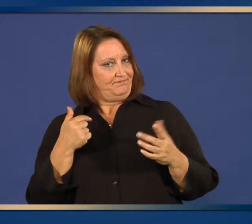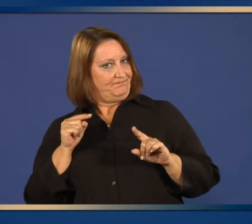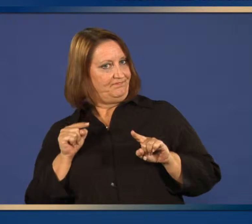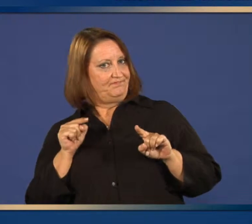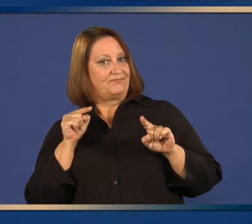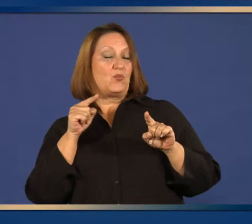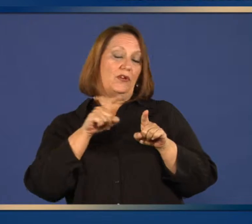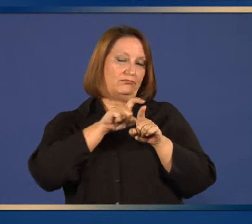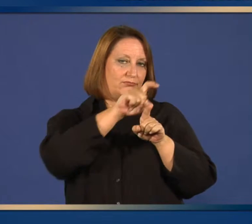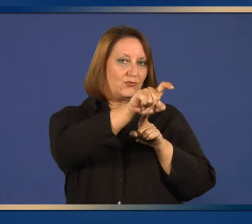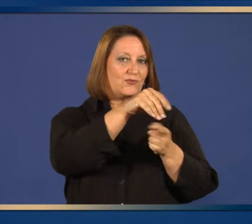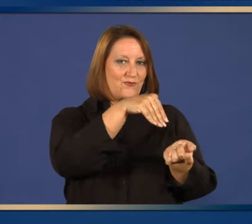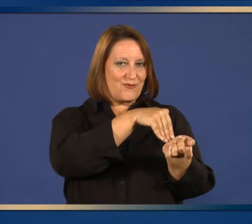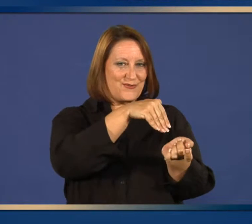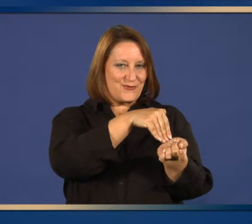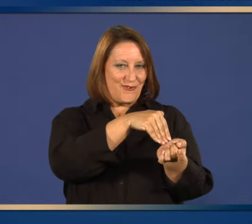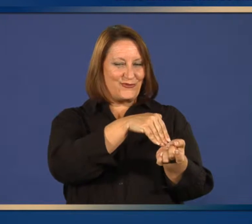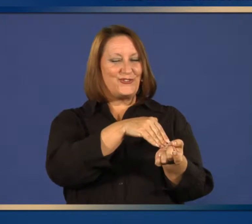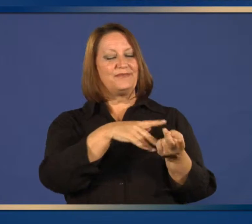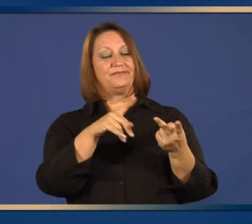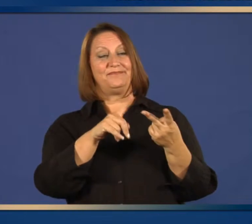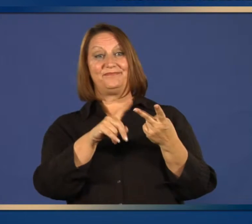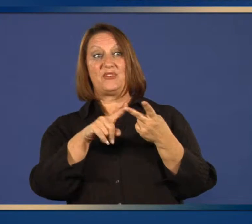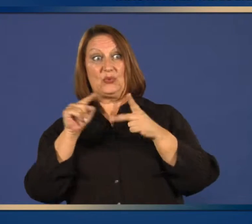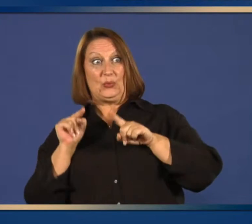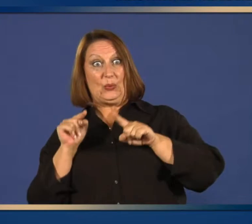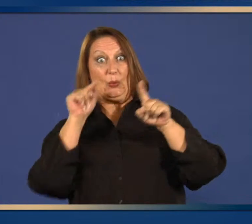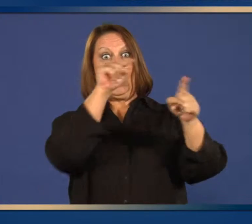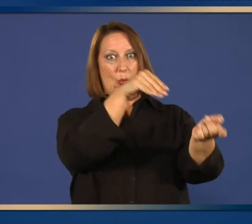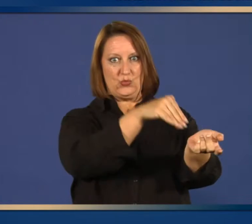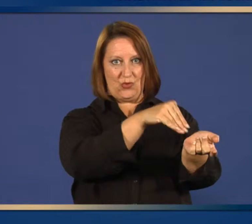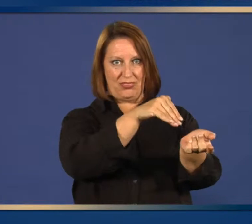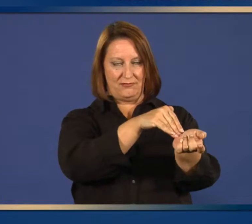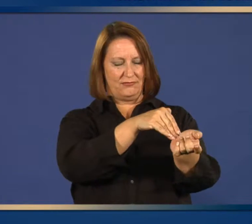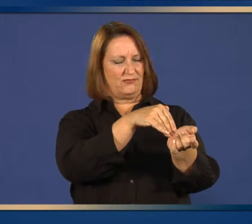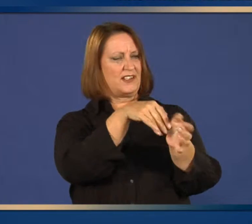Call a doctor or get the person to a doctor right away.